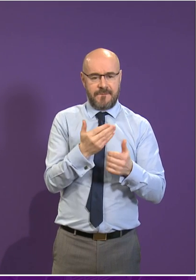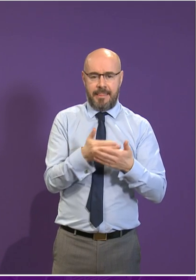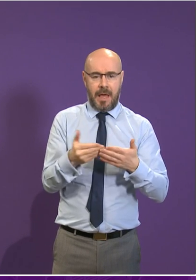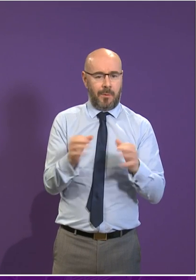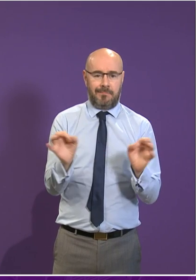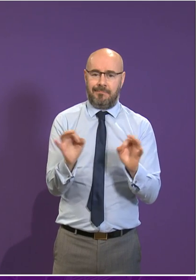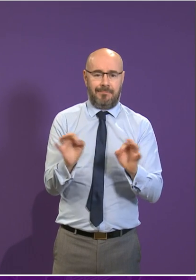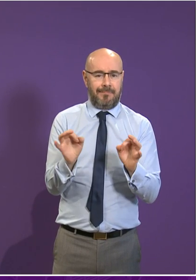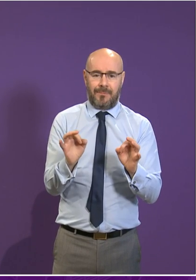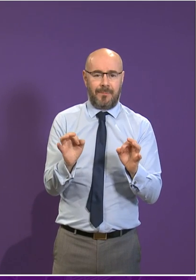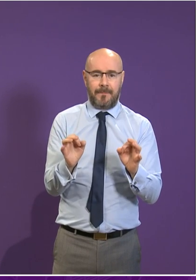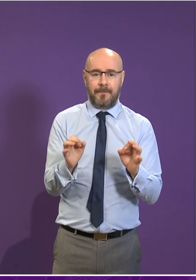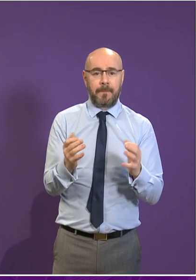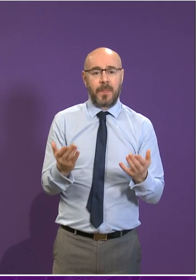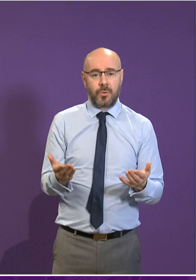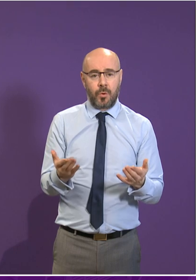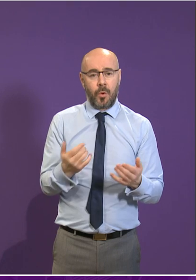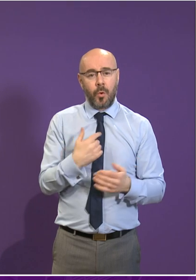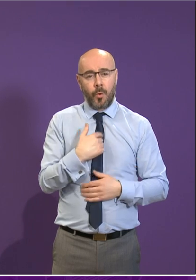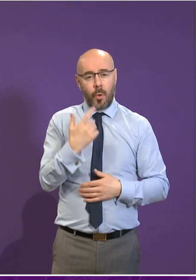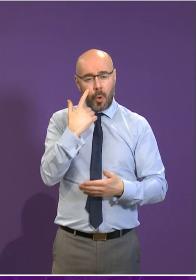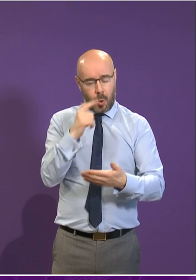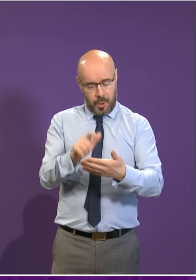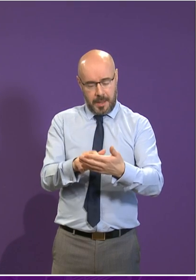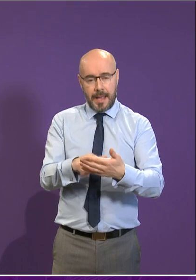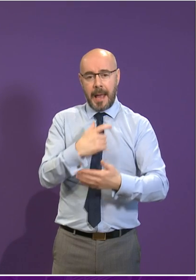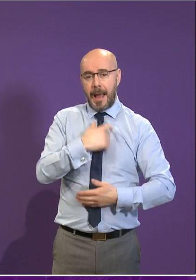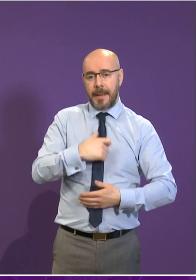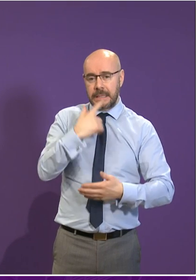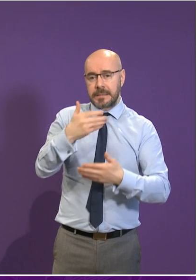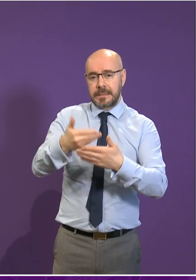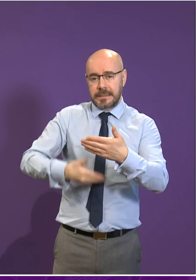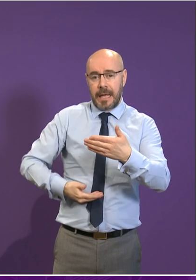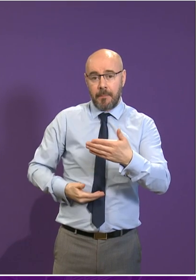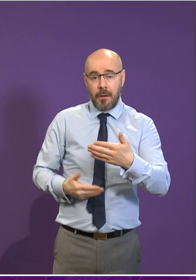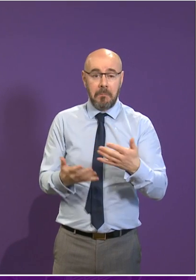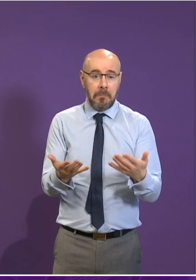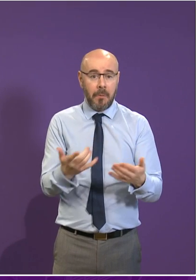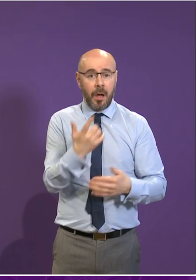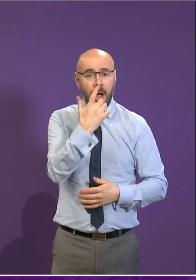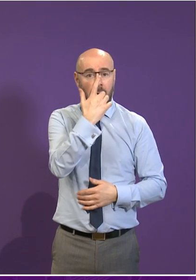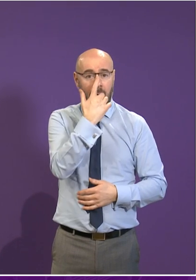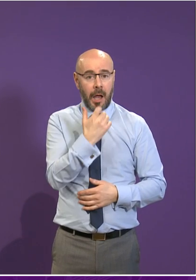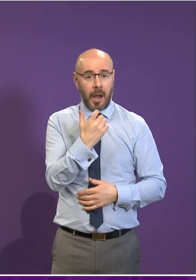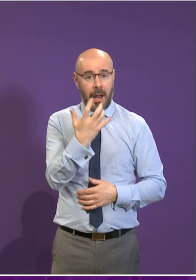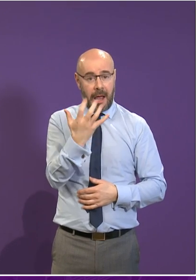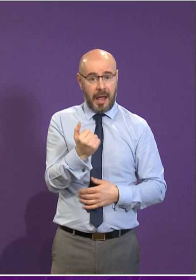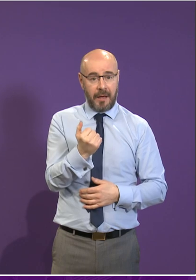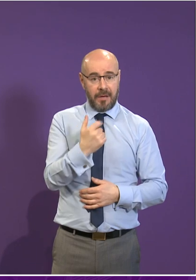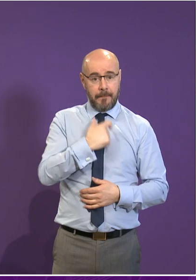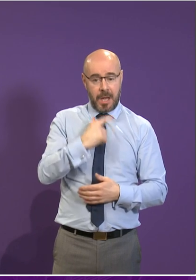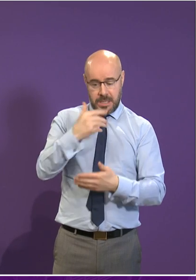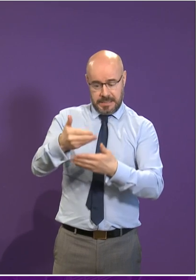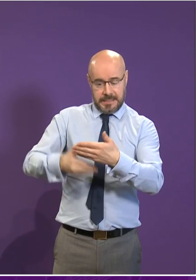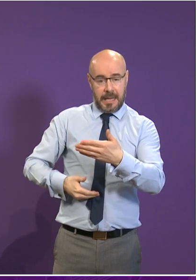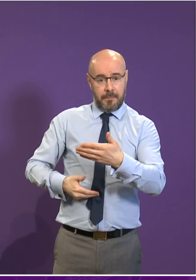people. And when we're looking at personal statements, would there be or can there be an opportunity for these personal statements to